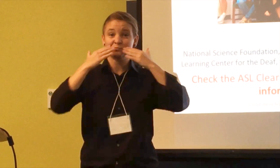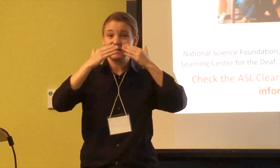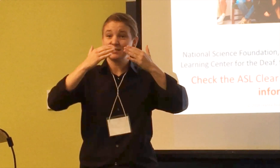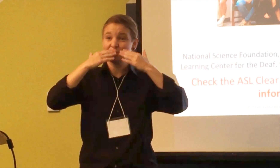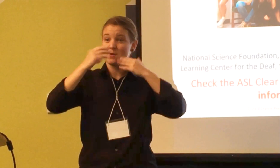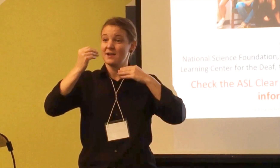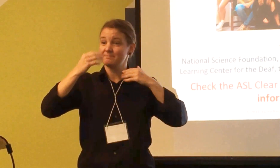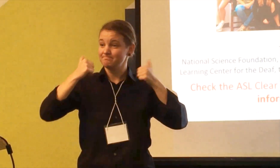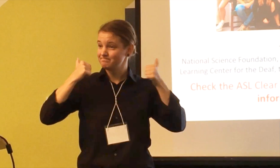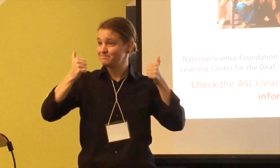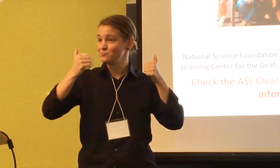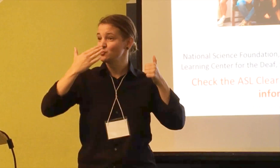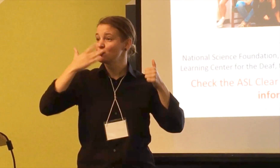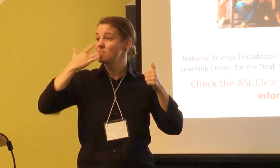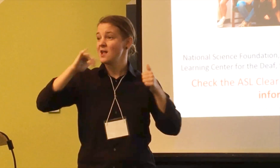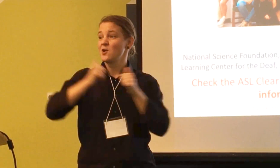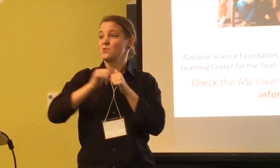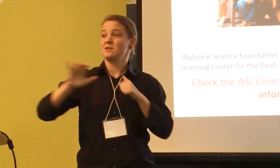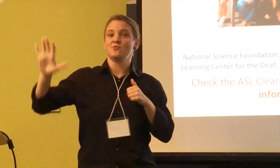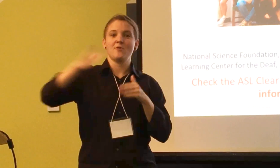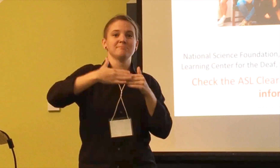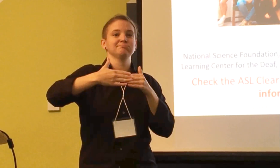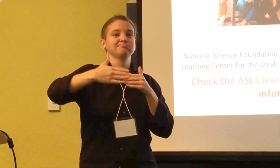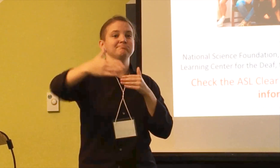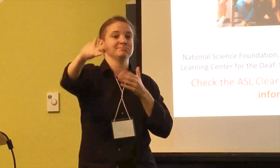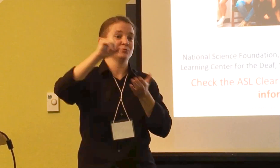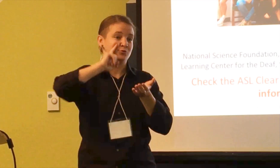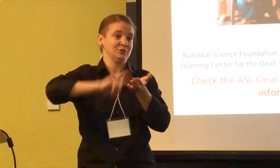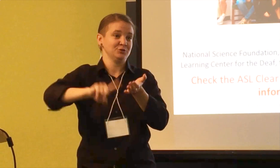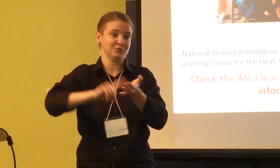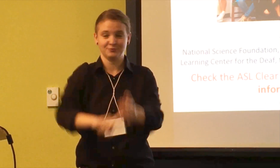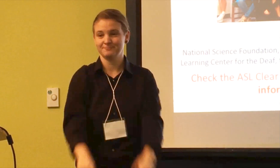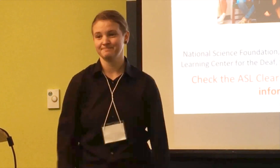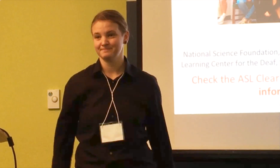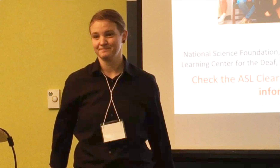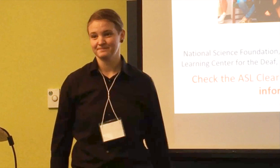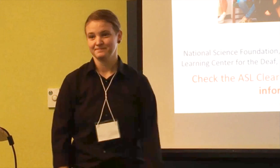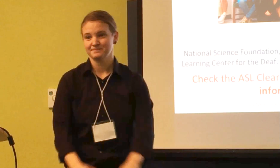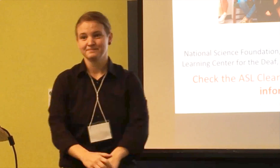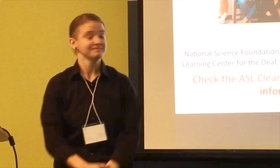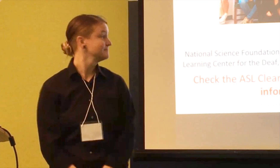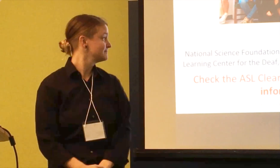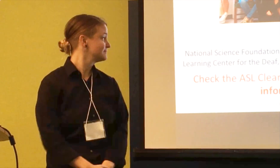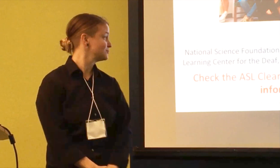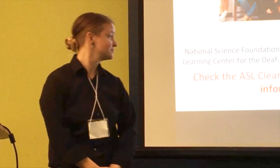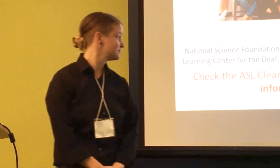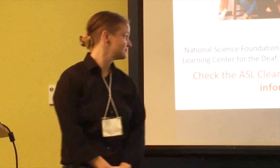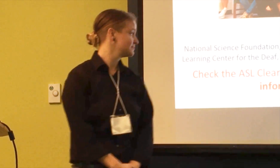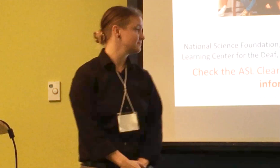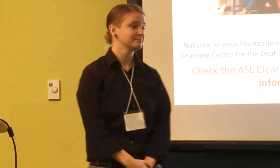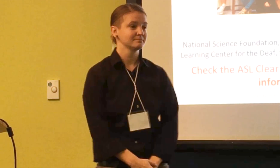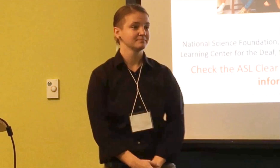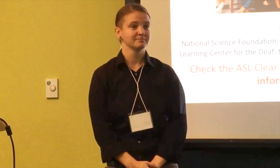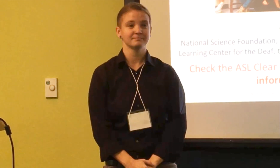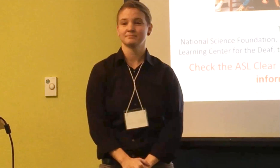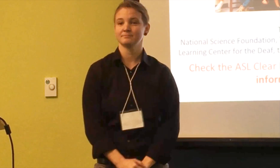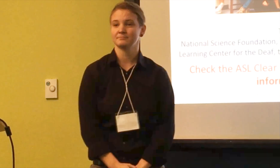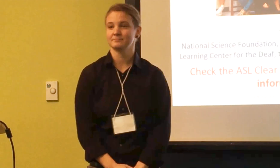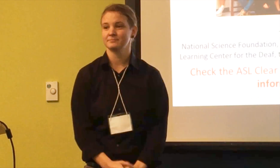compelling project, we hope to see you on our doorstep someday. I wish you all the best of luck with your internships and research, and